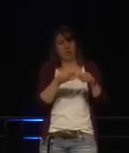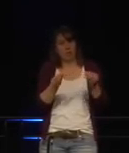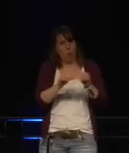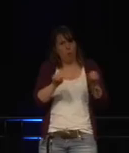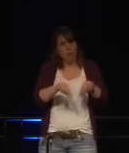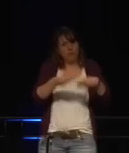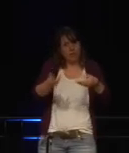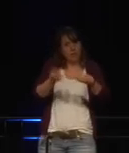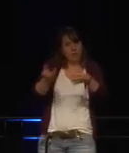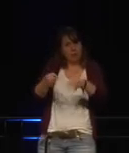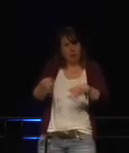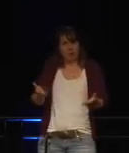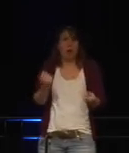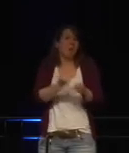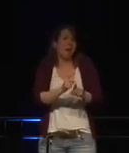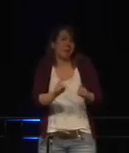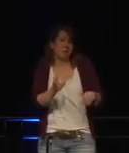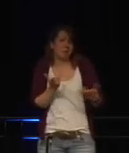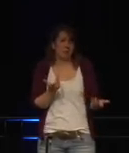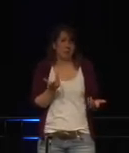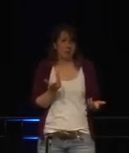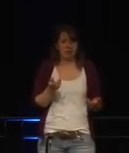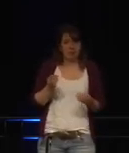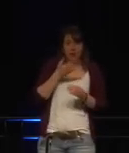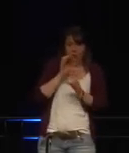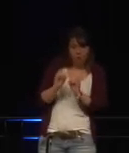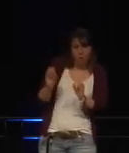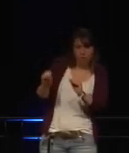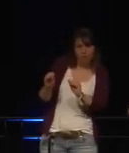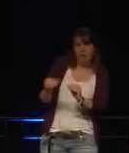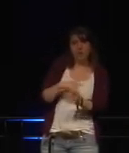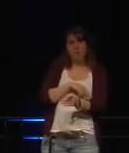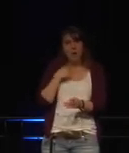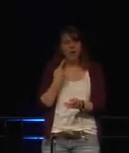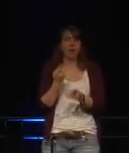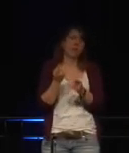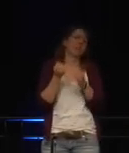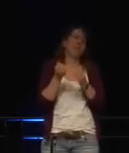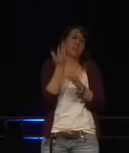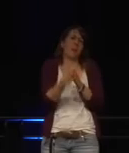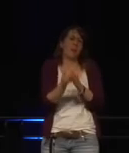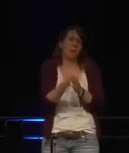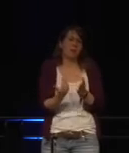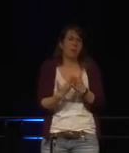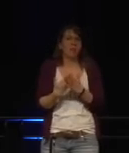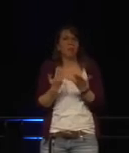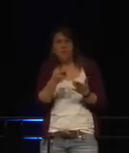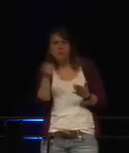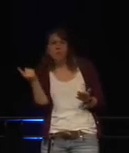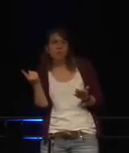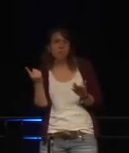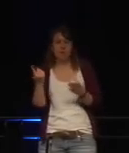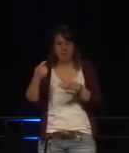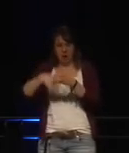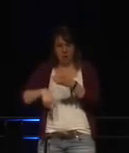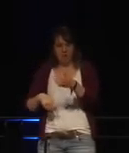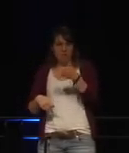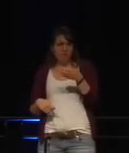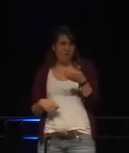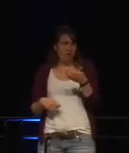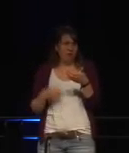vendor and the customer. Currently, the manufacturers do not need to provide essential information about how